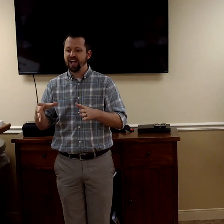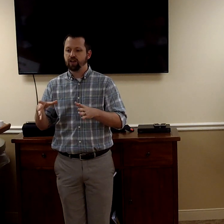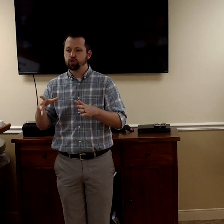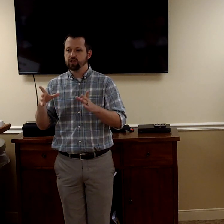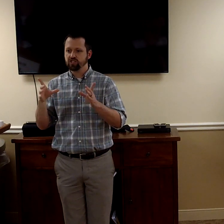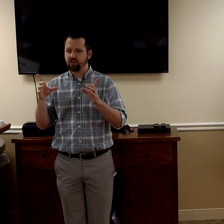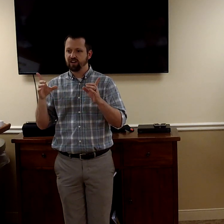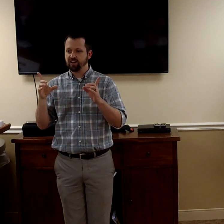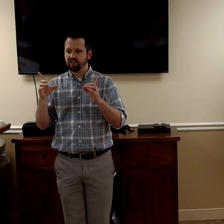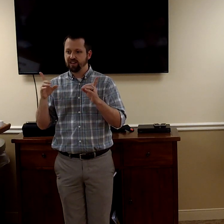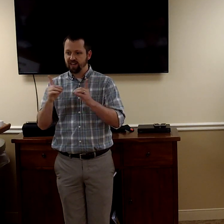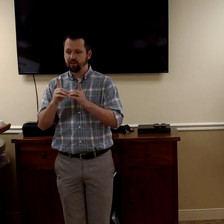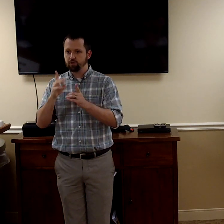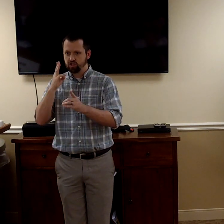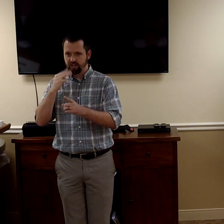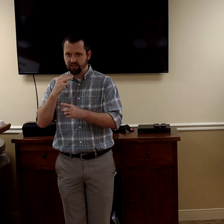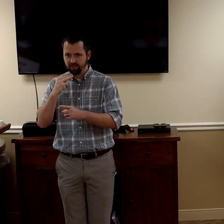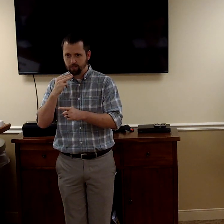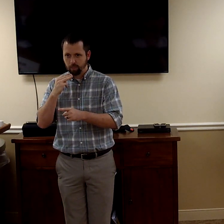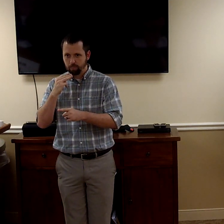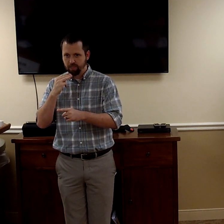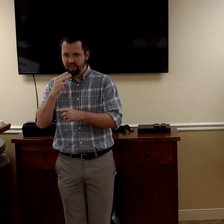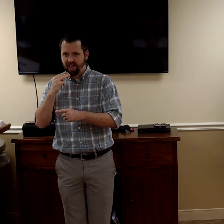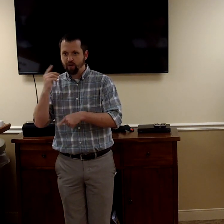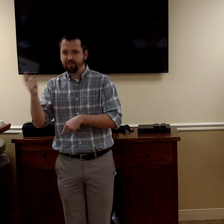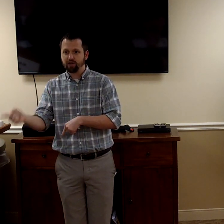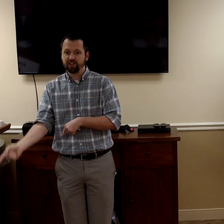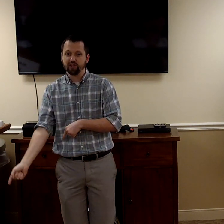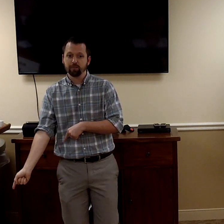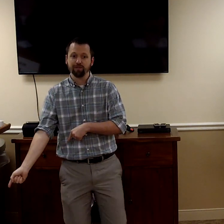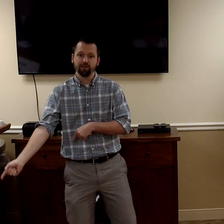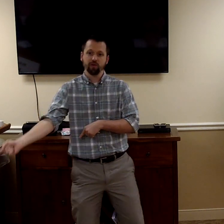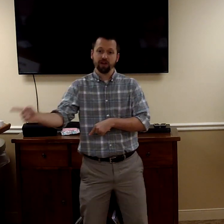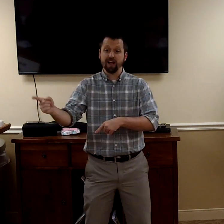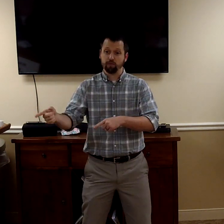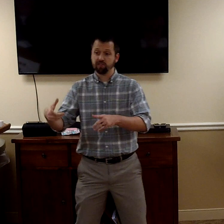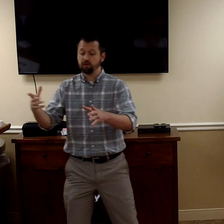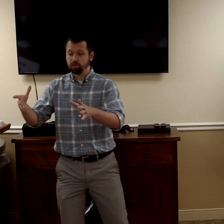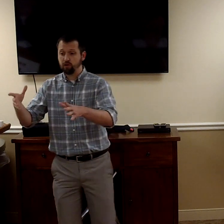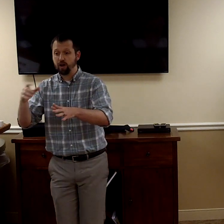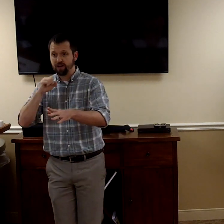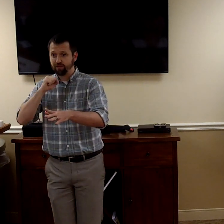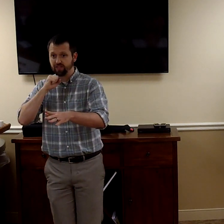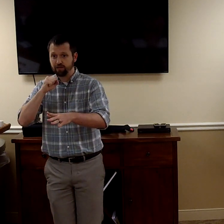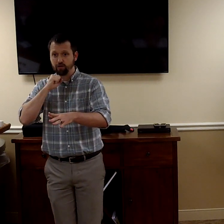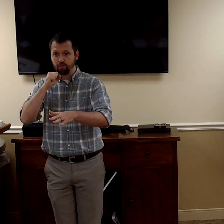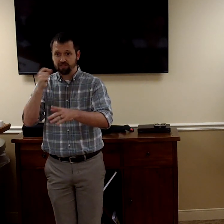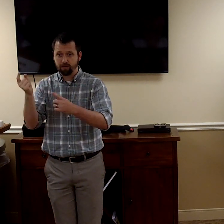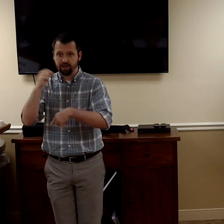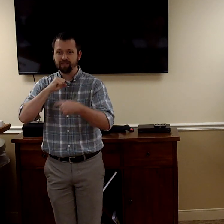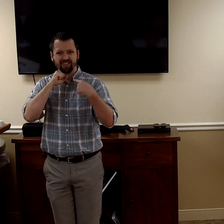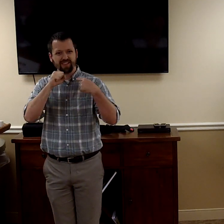had just started dating Michelle. However, the year before, and it was prom and everything. Prom was coming up. This is like